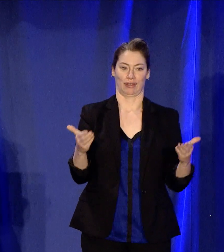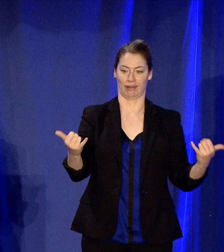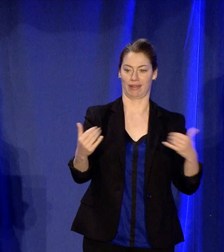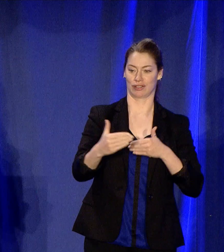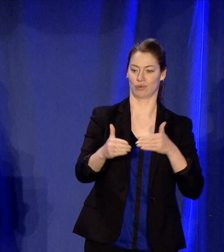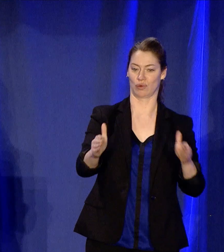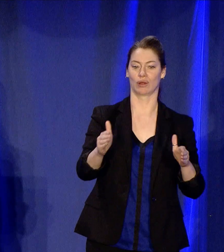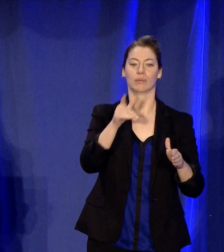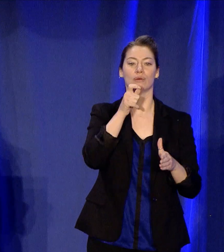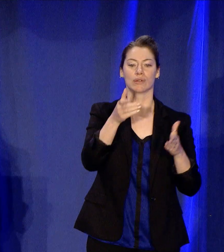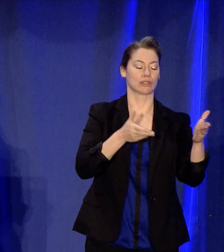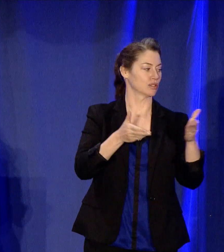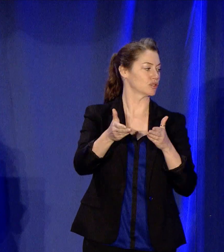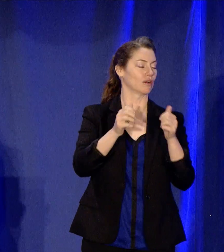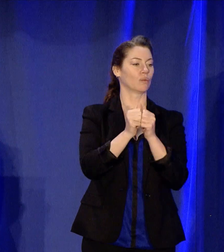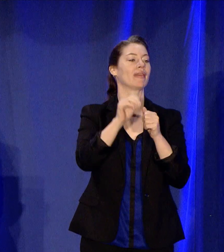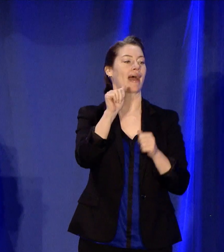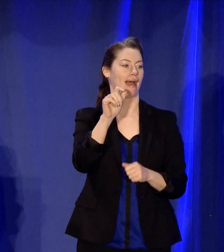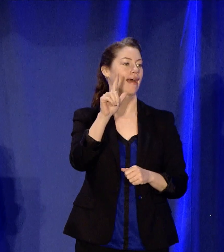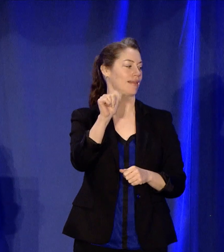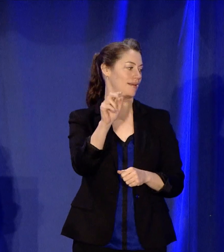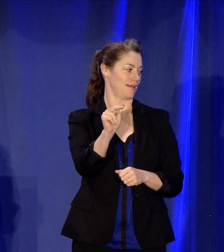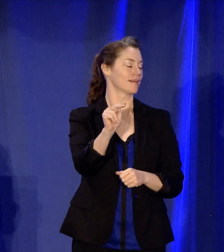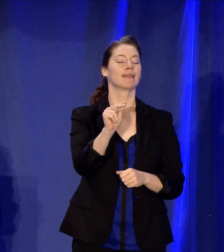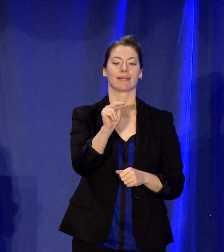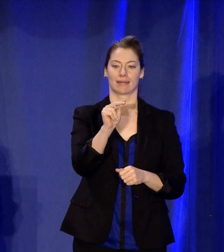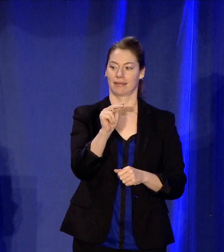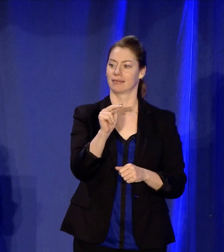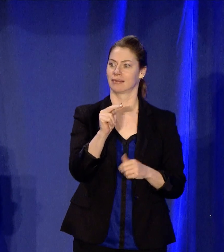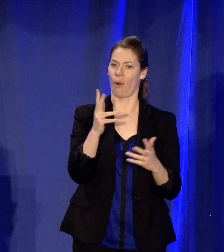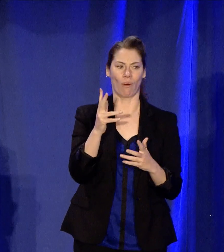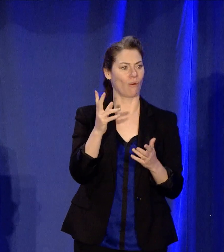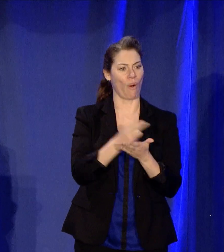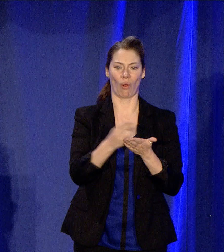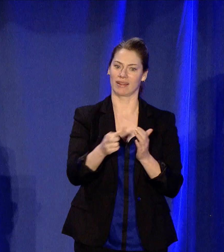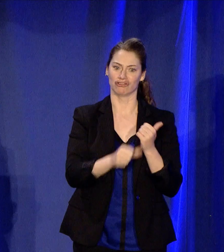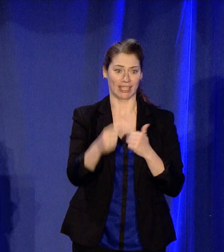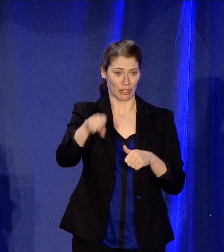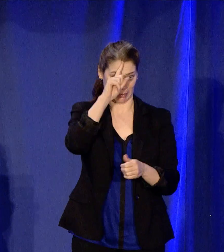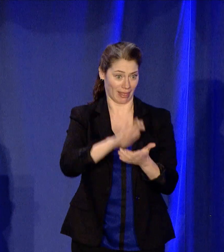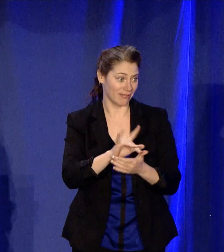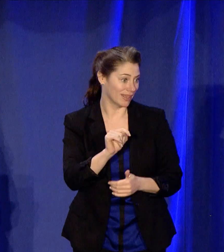who served with Adam. What do you think, Marta? Holy shit, can you believe it?